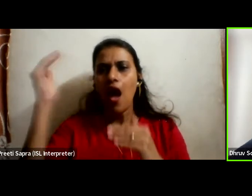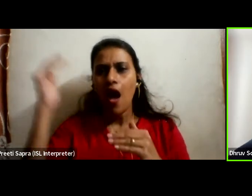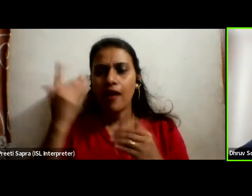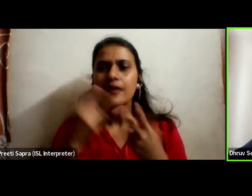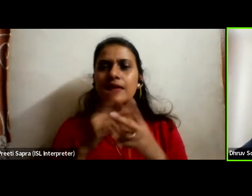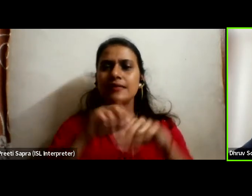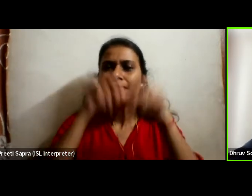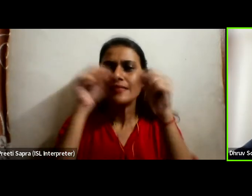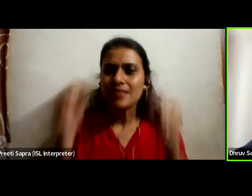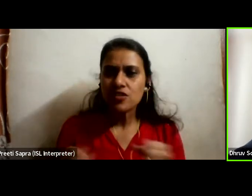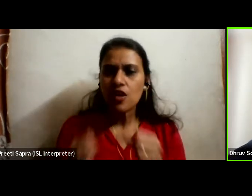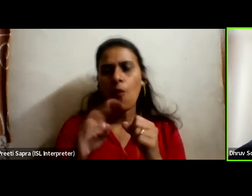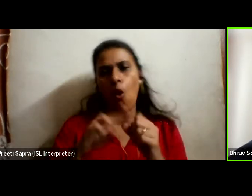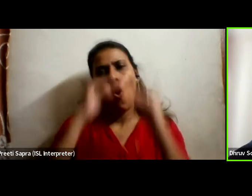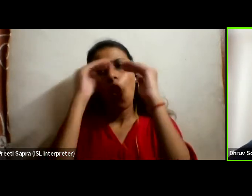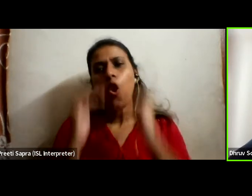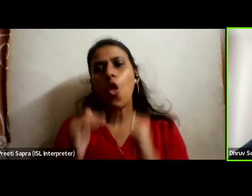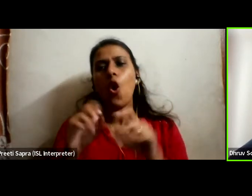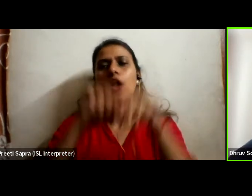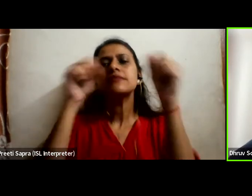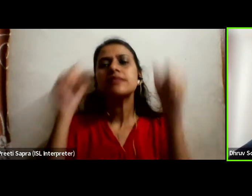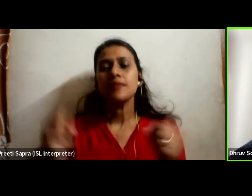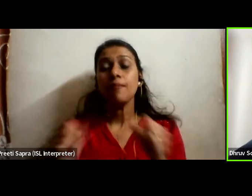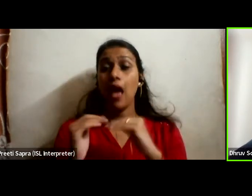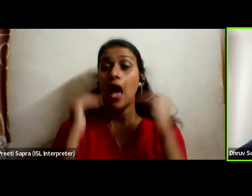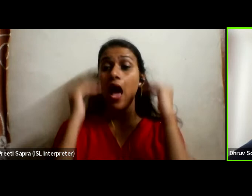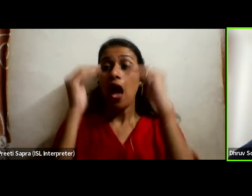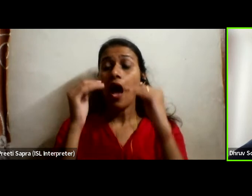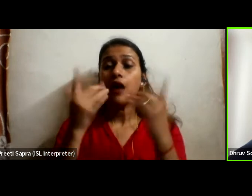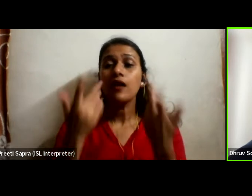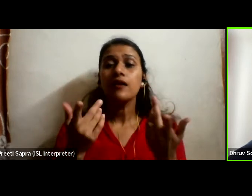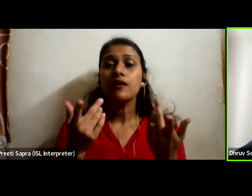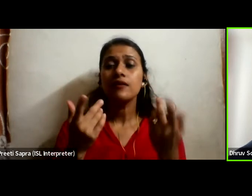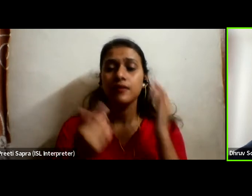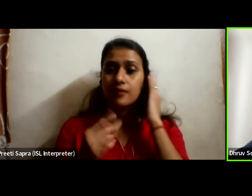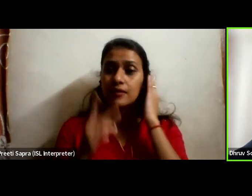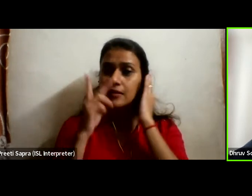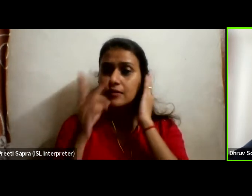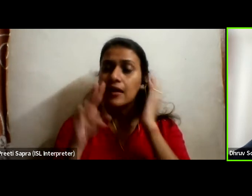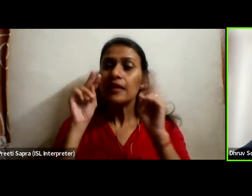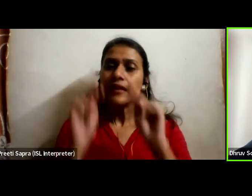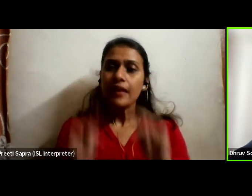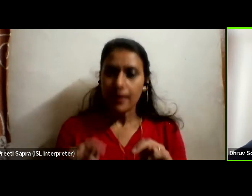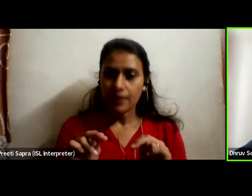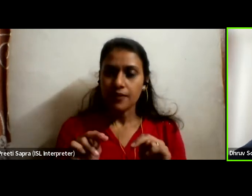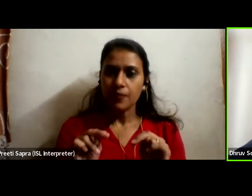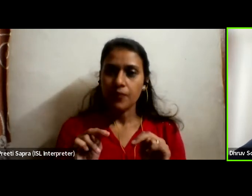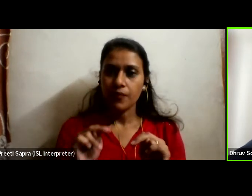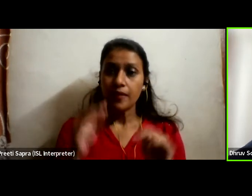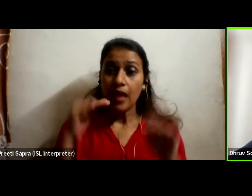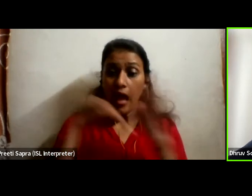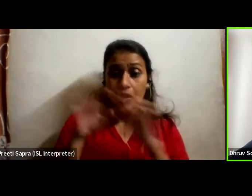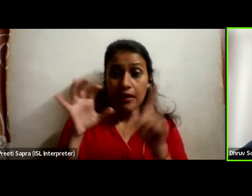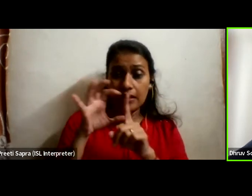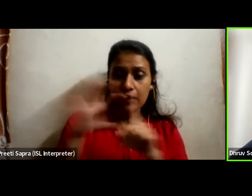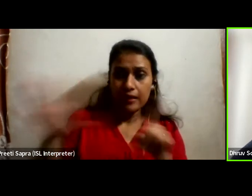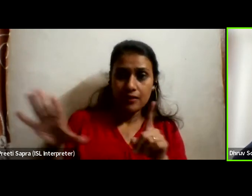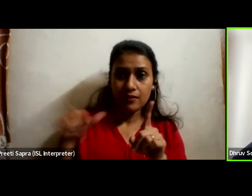prohibited systems, and low-risk systems. Now, high-risk systems are required to undergo a risk